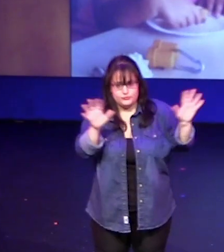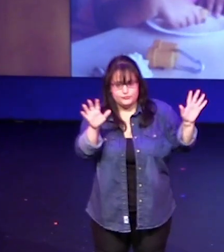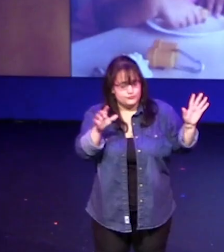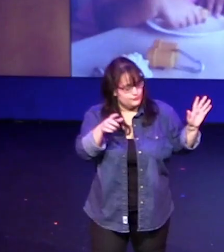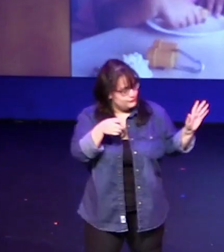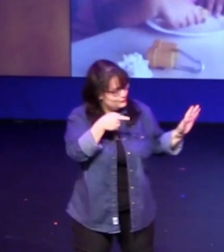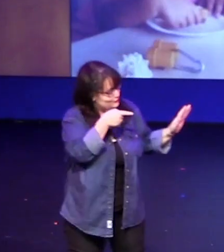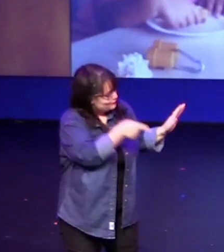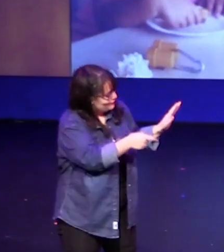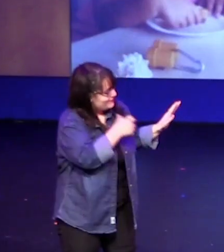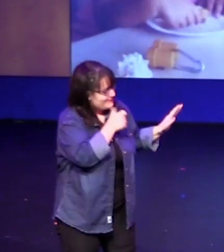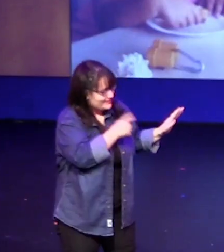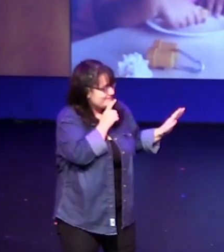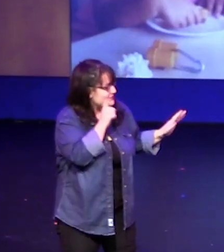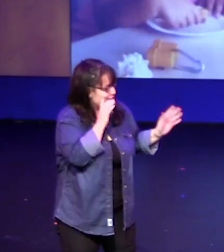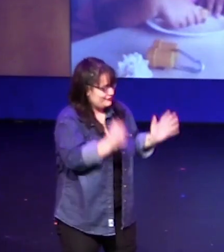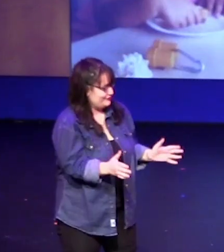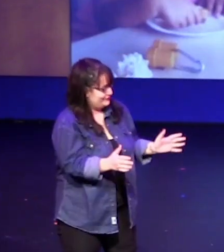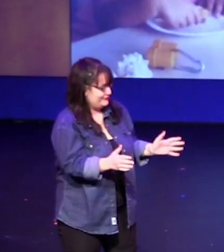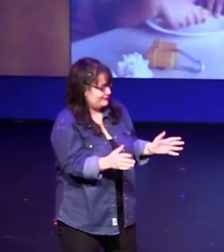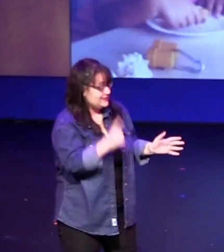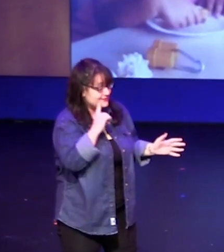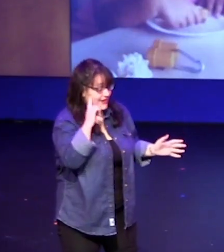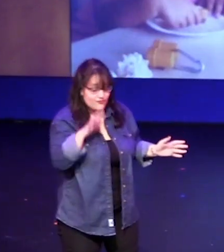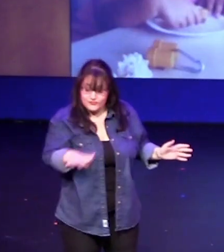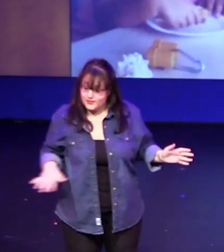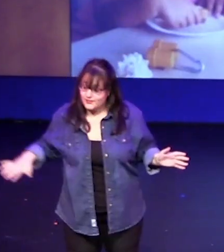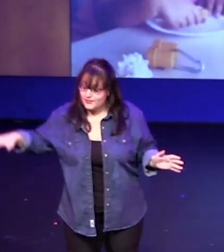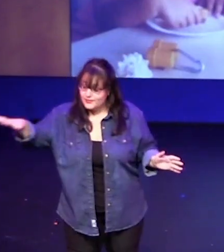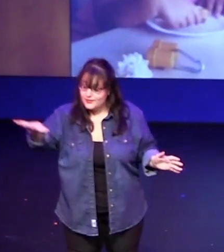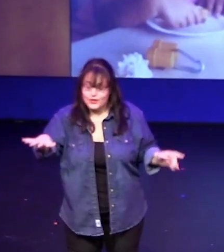As a child, my parents were very clear. They said, "You are not deaf."